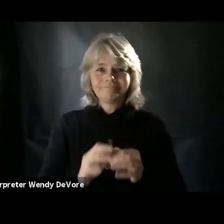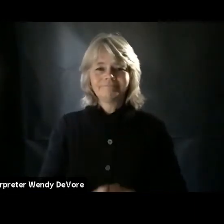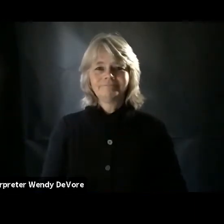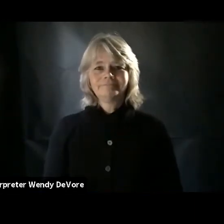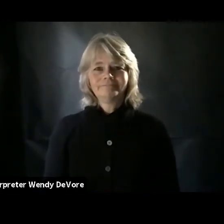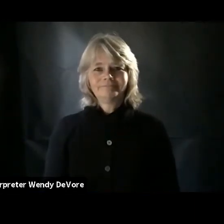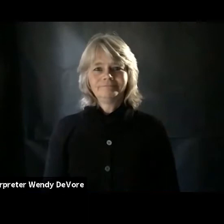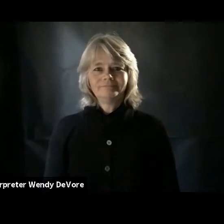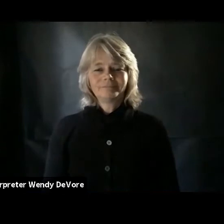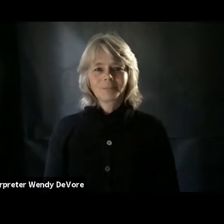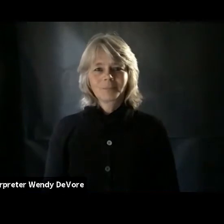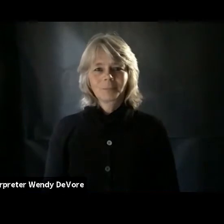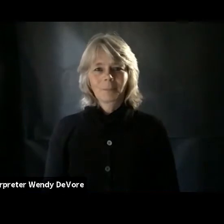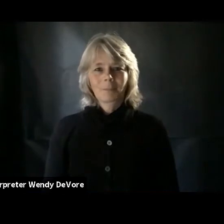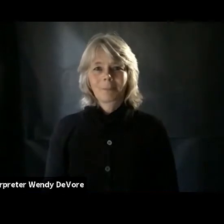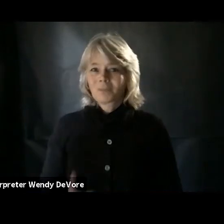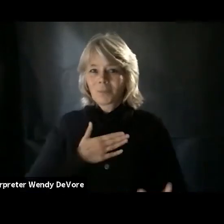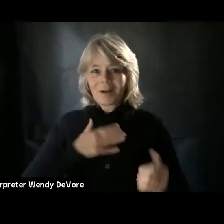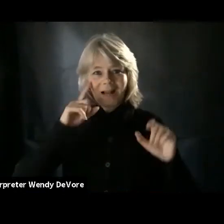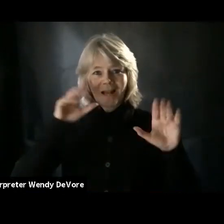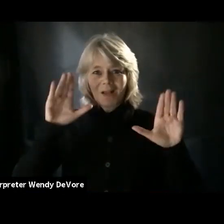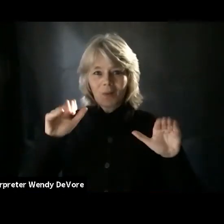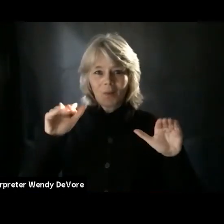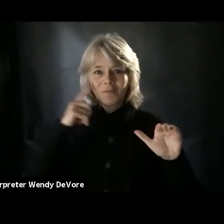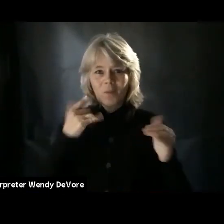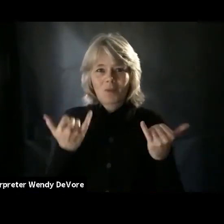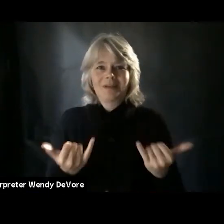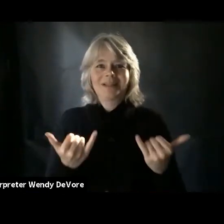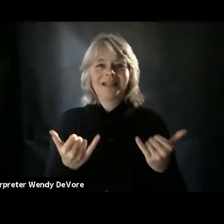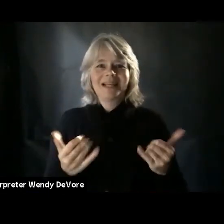That is my hope for today's message,